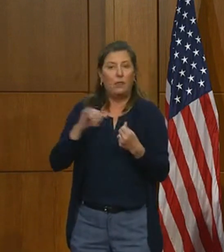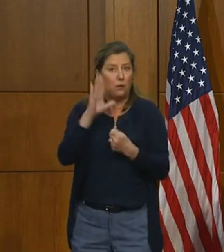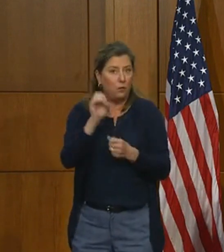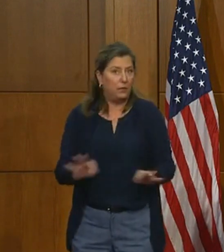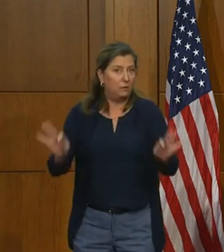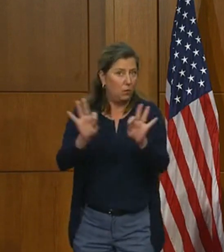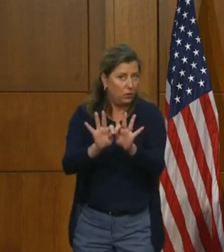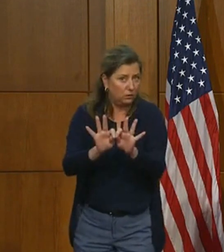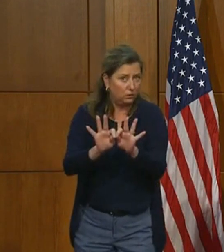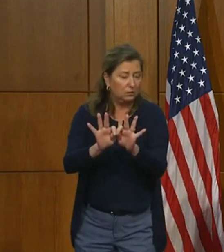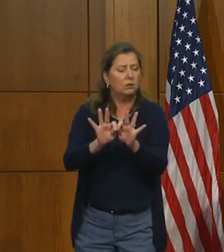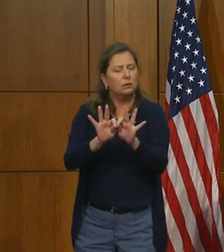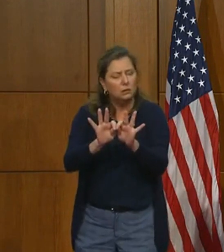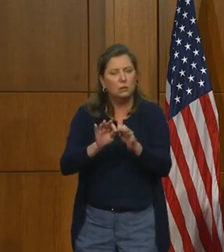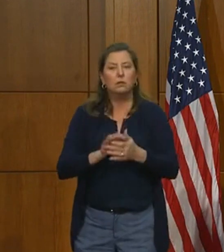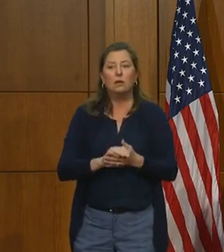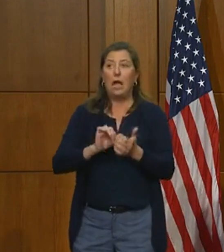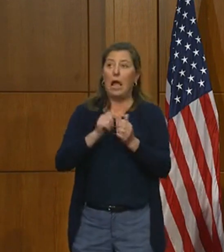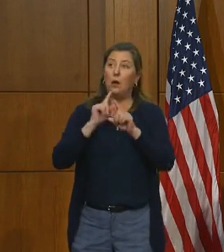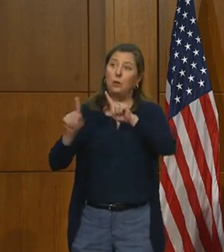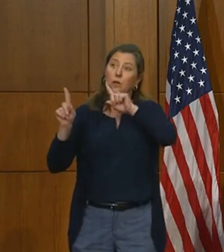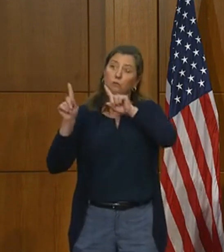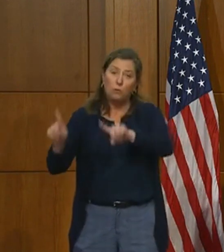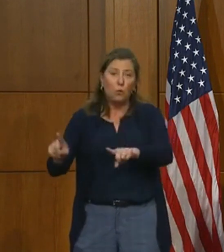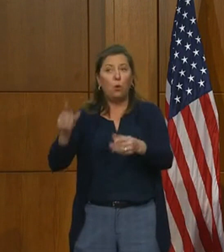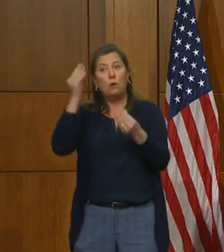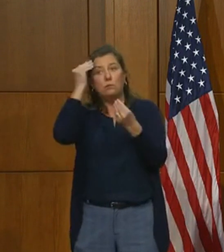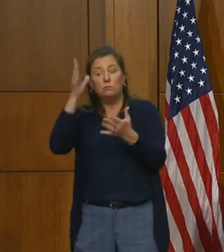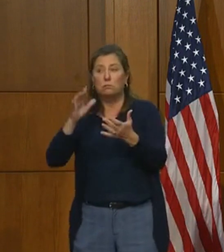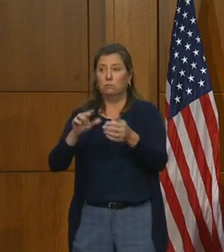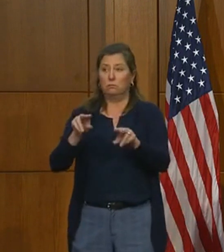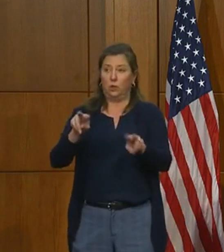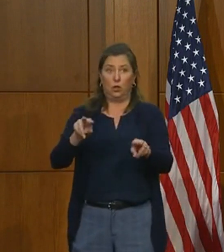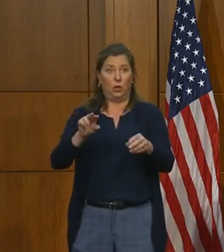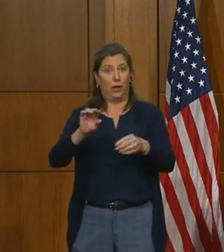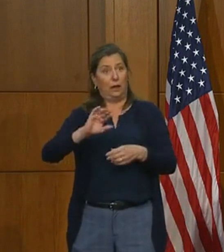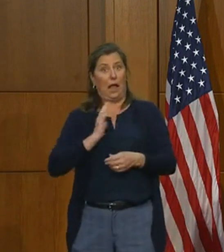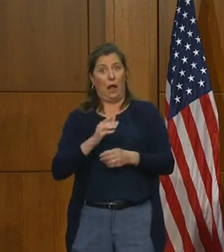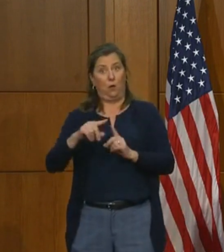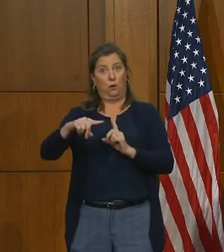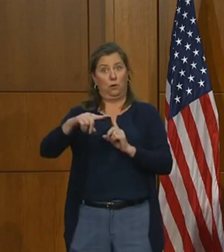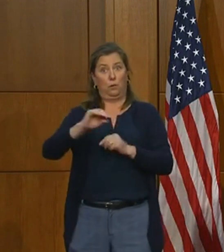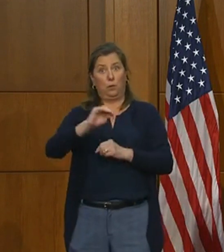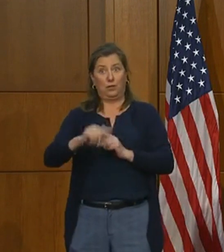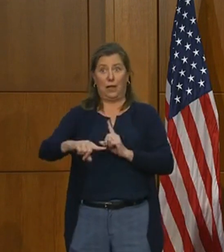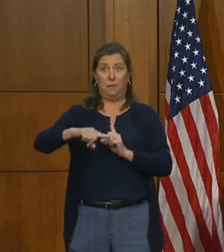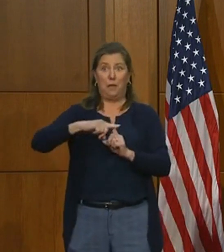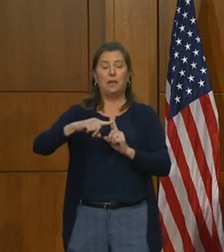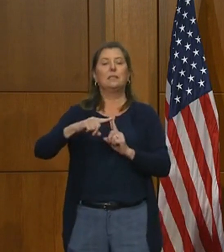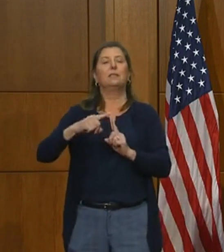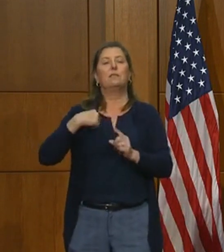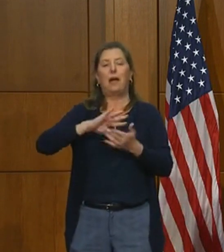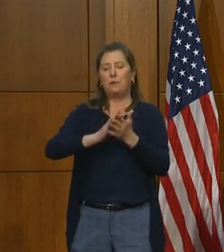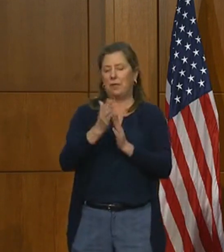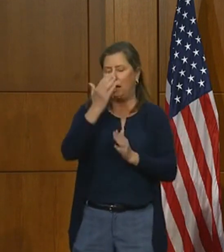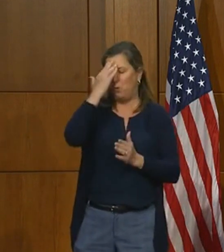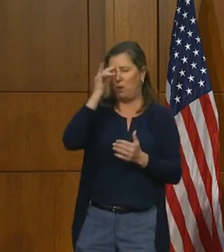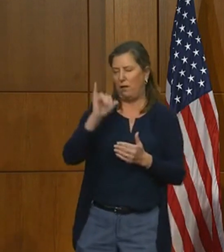important. But as far as the reporting and looking at the positivity rate, I became aware of that on